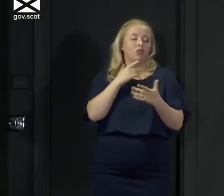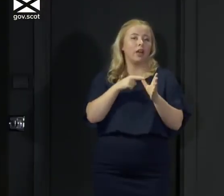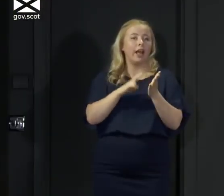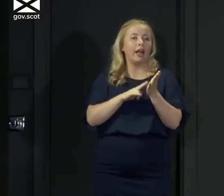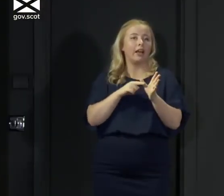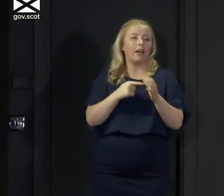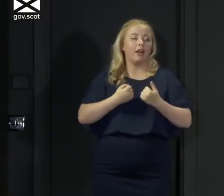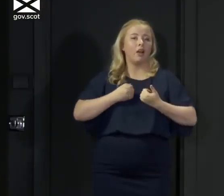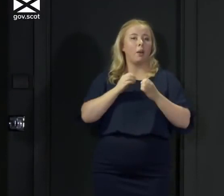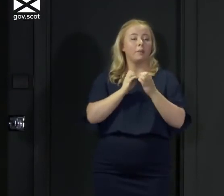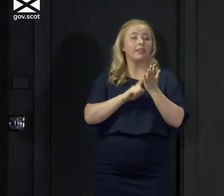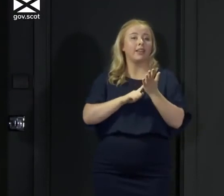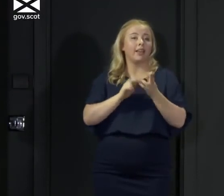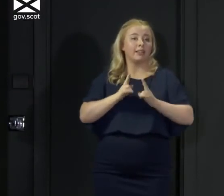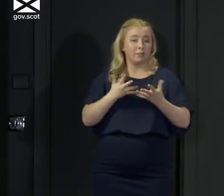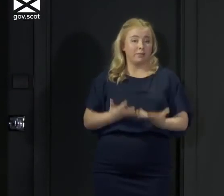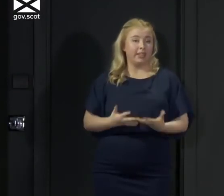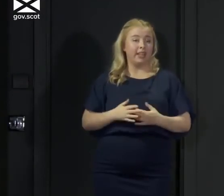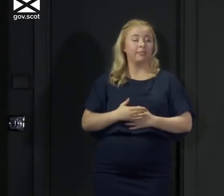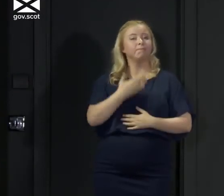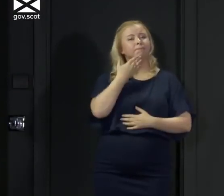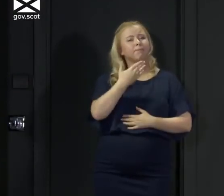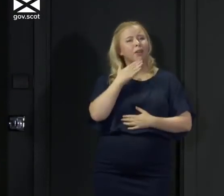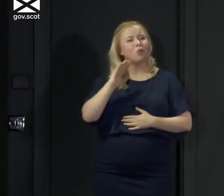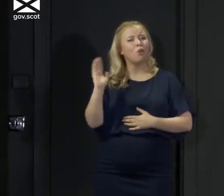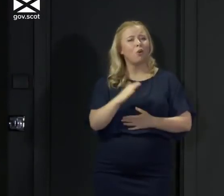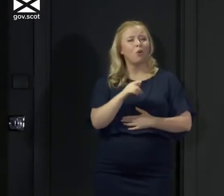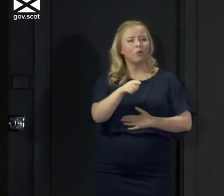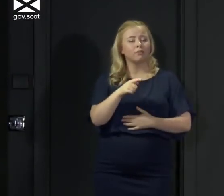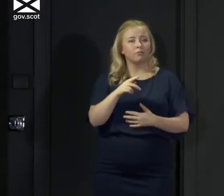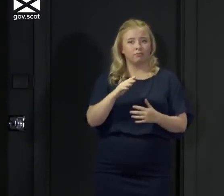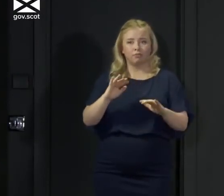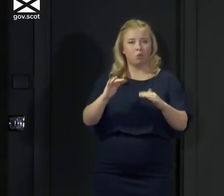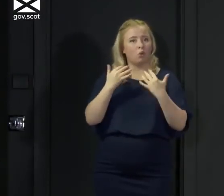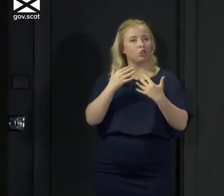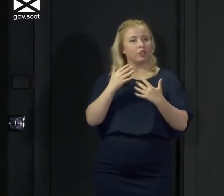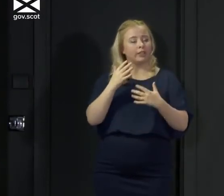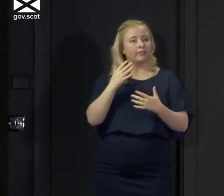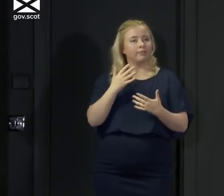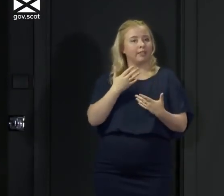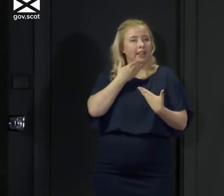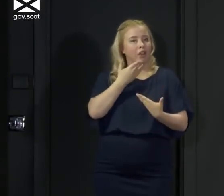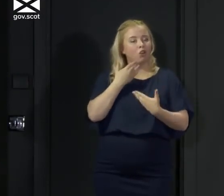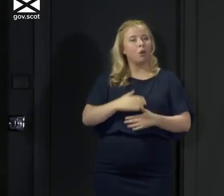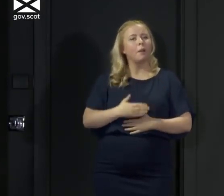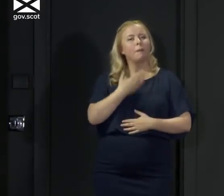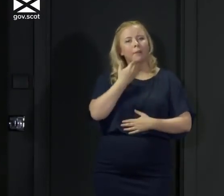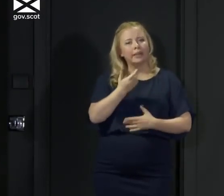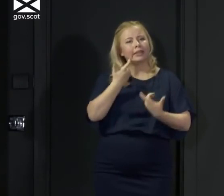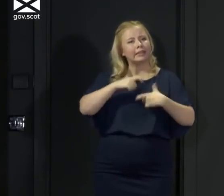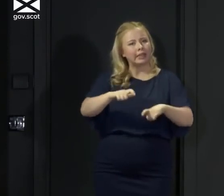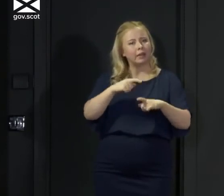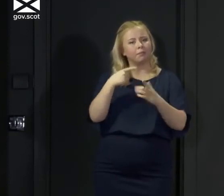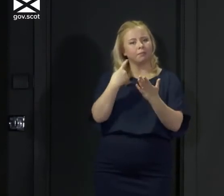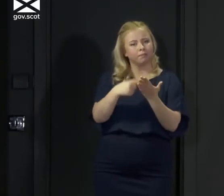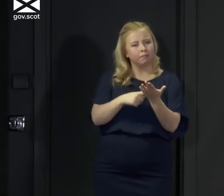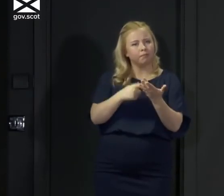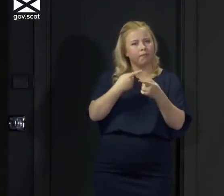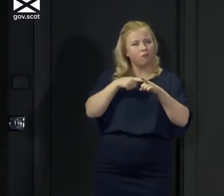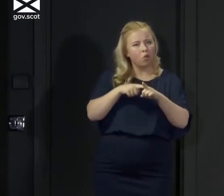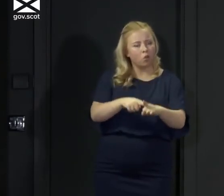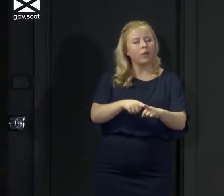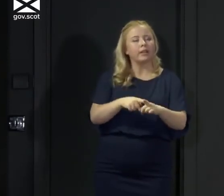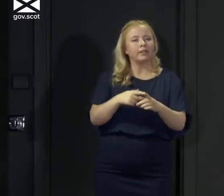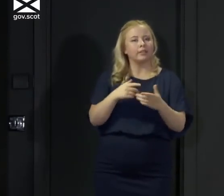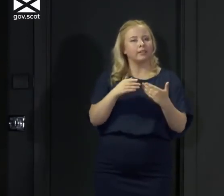Anna, our BSL interpreter for today. And thank you, as always, to all of you for joining us. Please keep abiding by the guidance and the